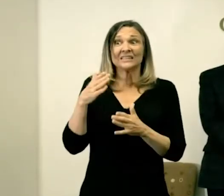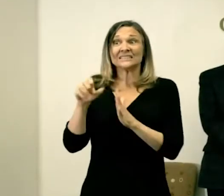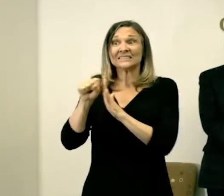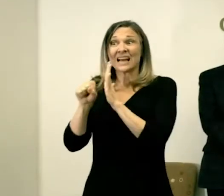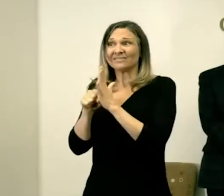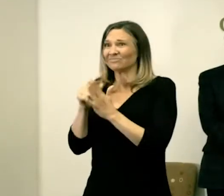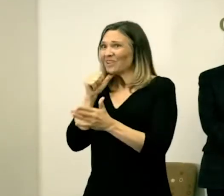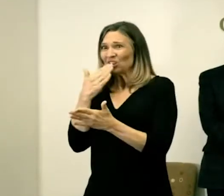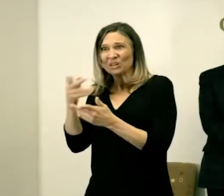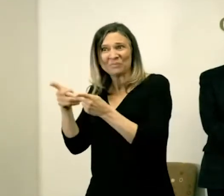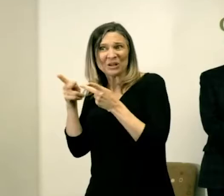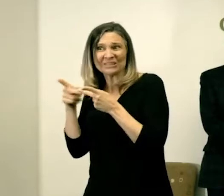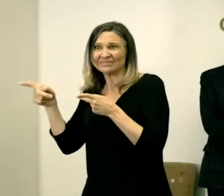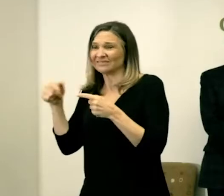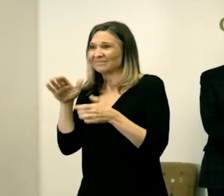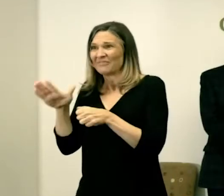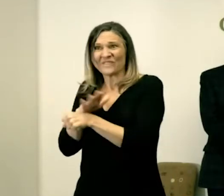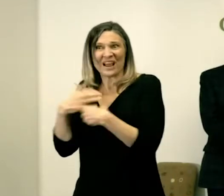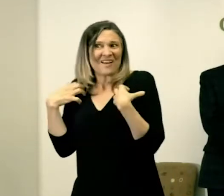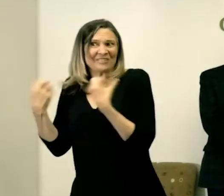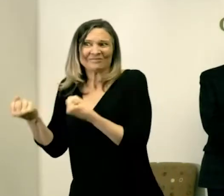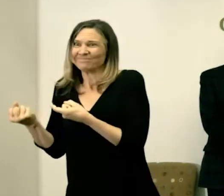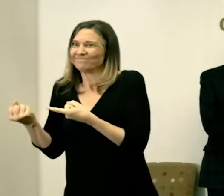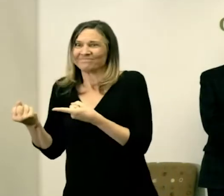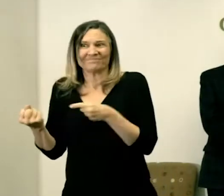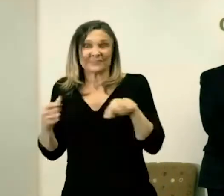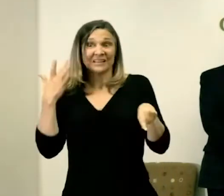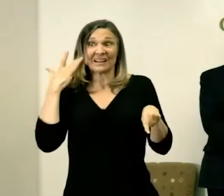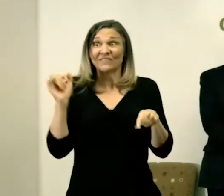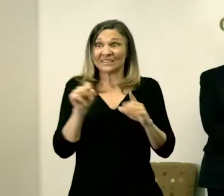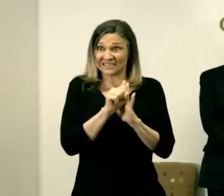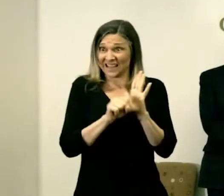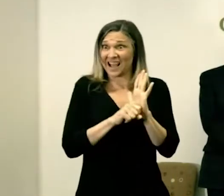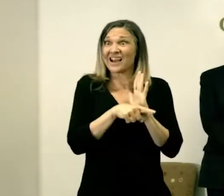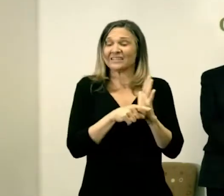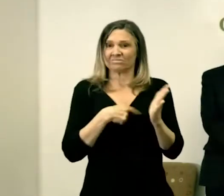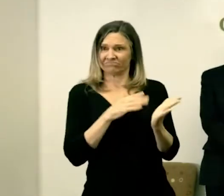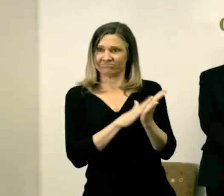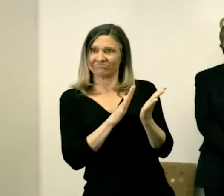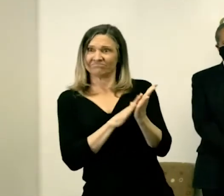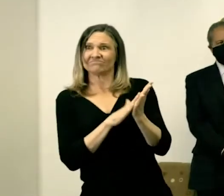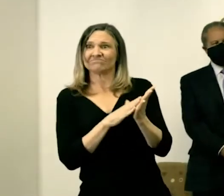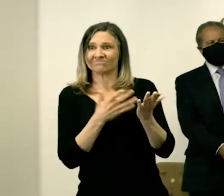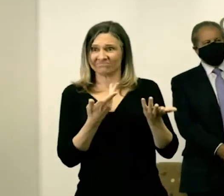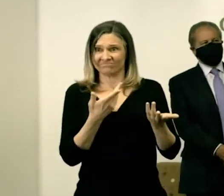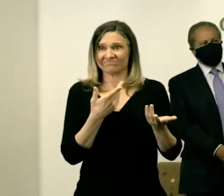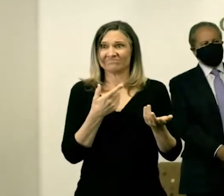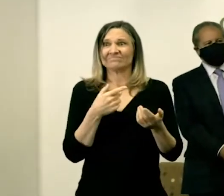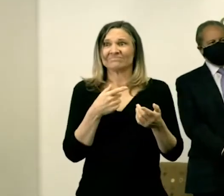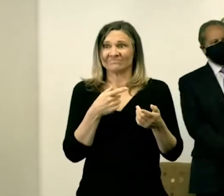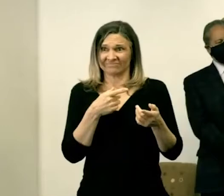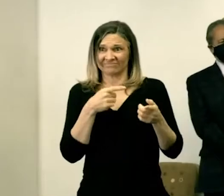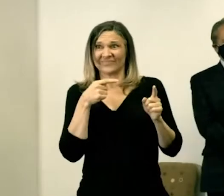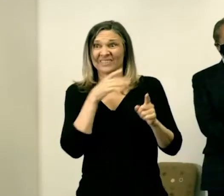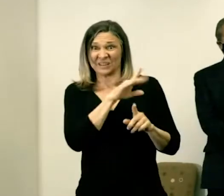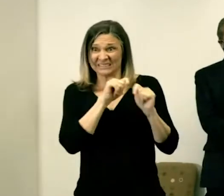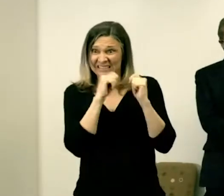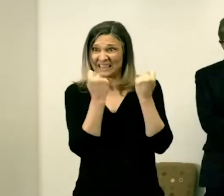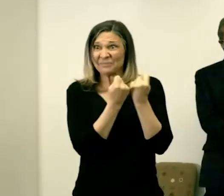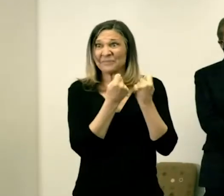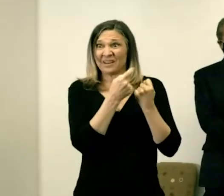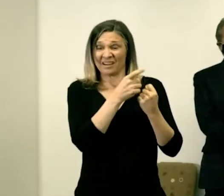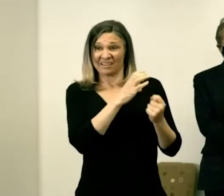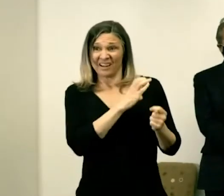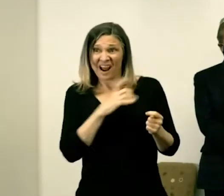a full recovery as the state of California. So I want to compliment Dr. Gallies here and our team for their counsel and advice, and also all the local